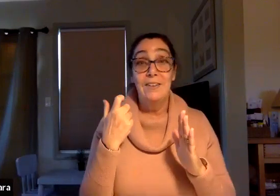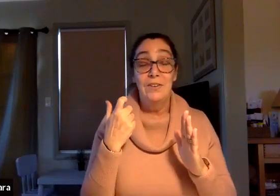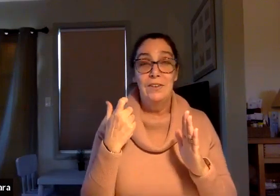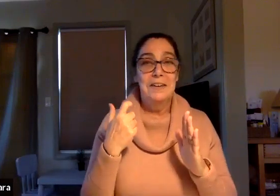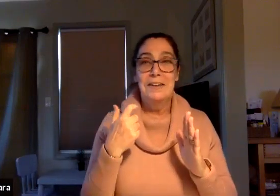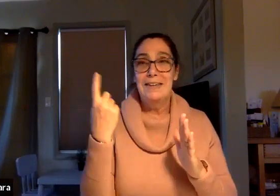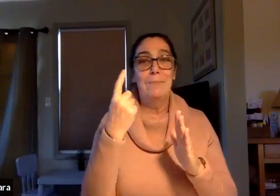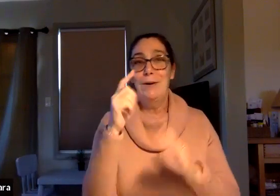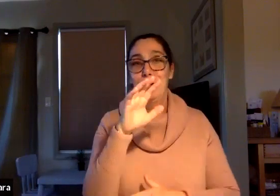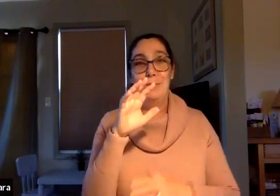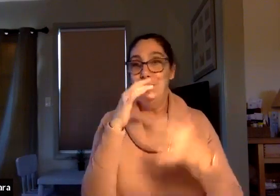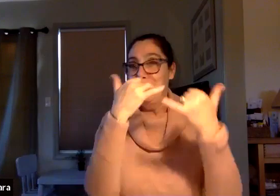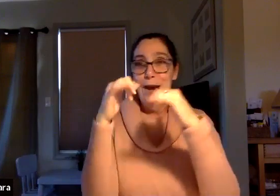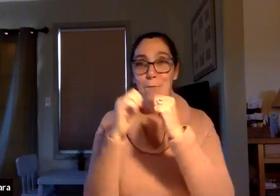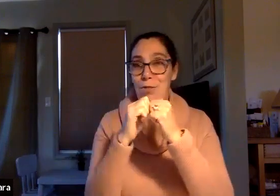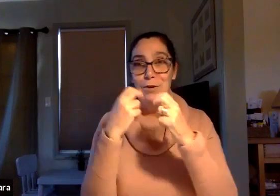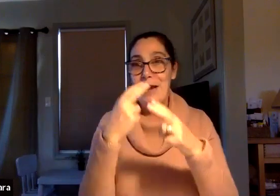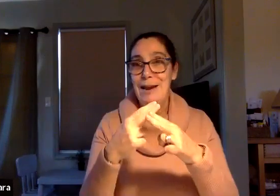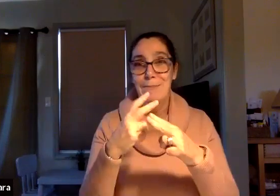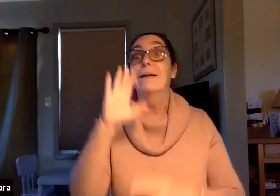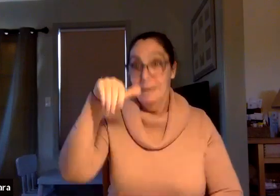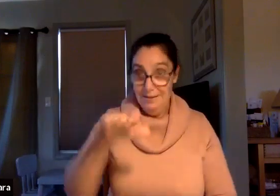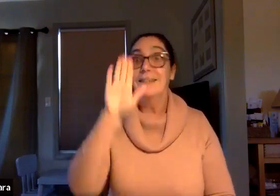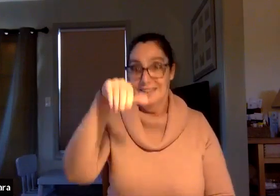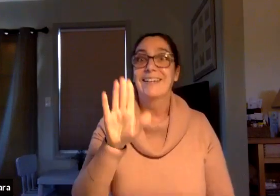because somebody was playing with your name and